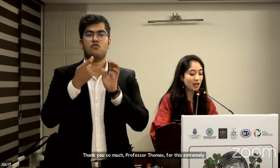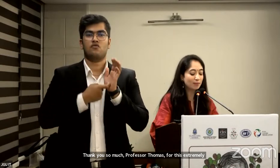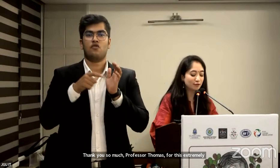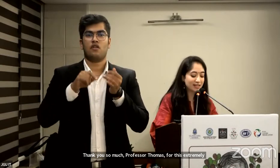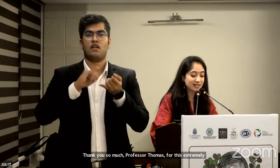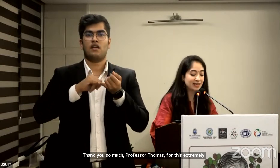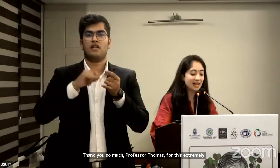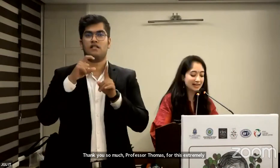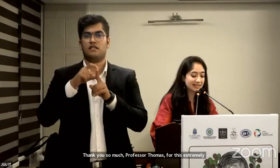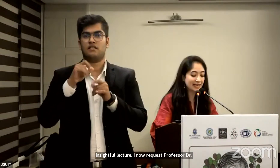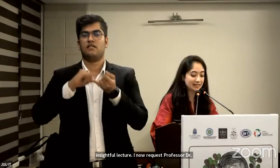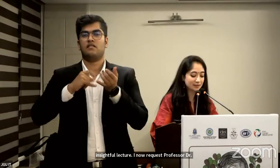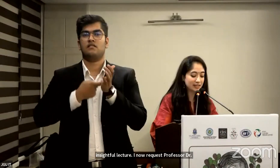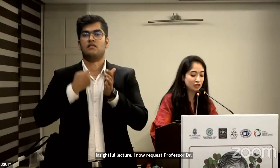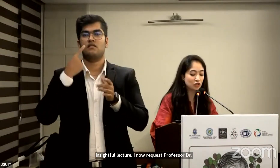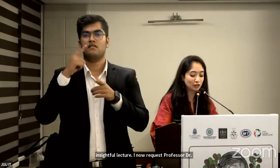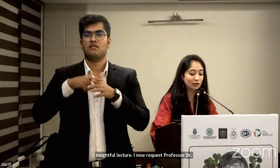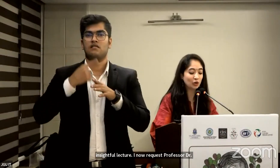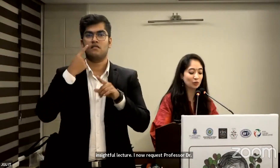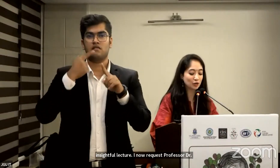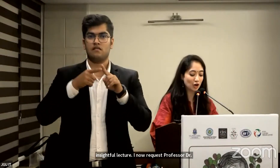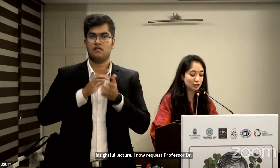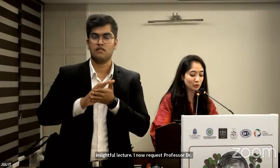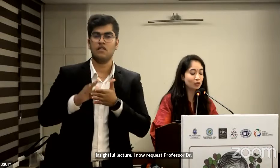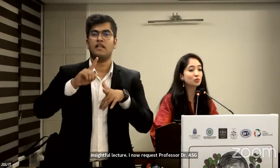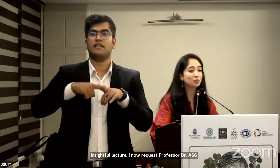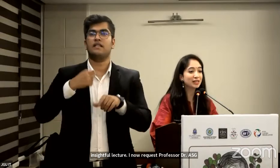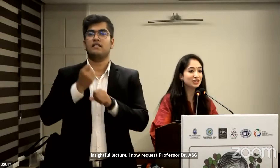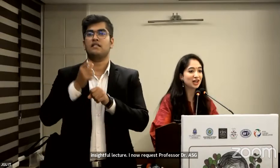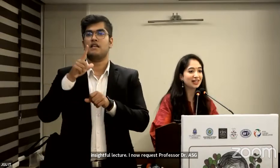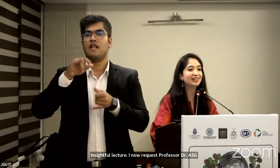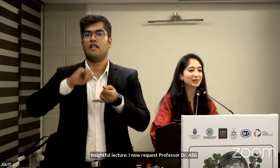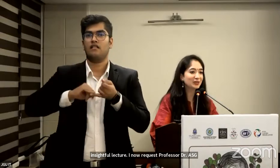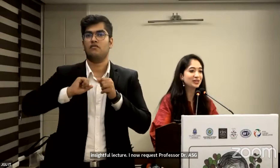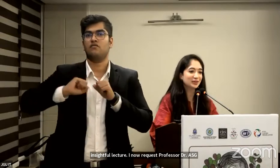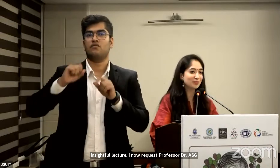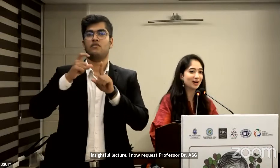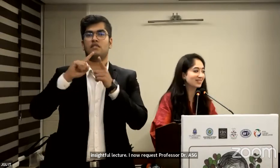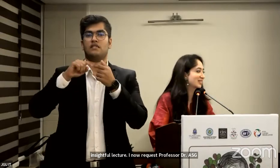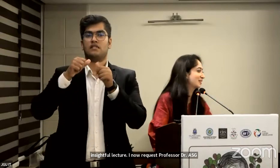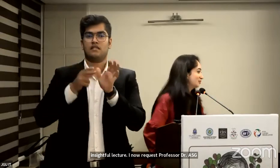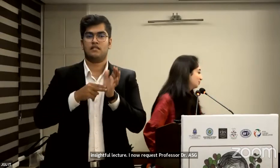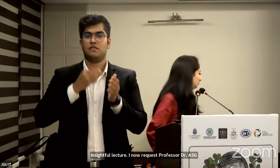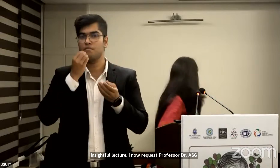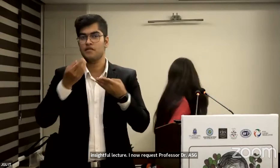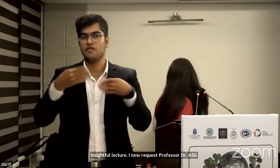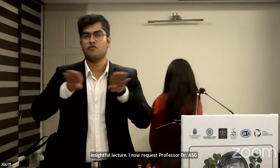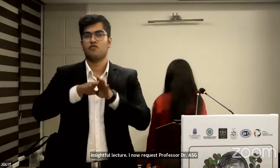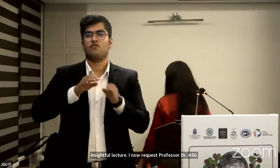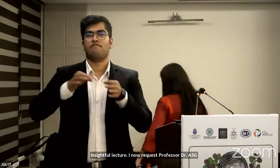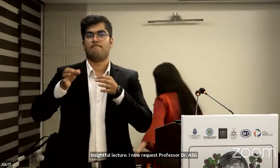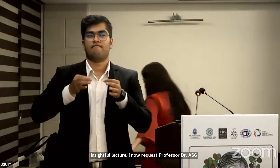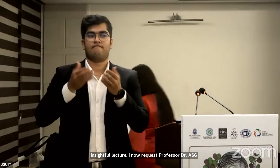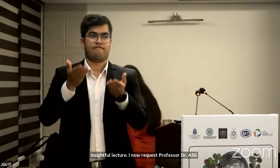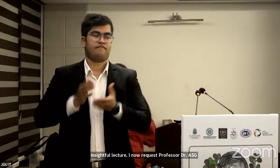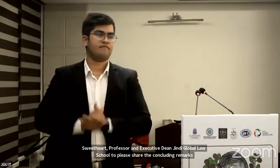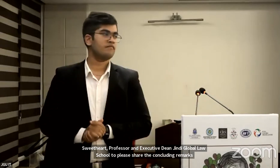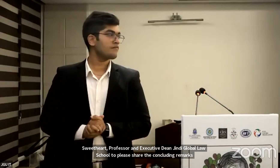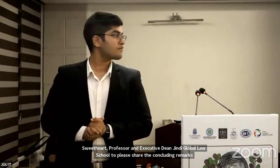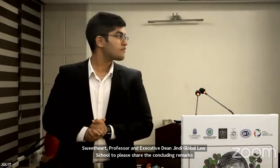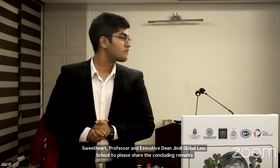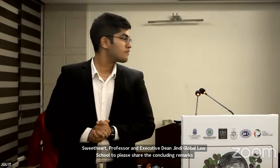Srijit, Professor and Executive Dean, Jindal Global Law School, to please share the concluding remarks.